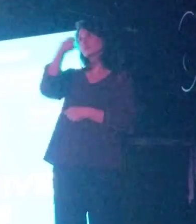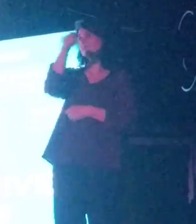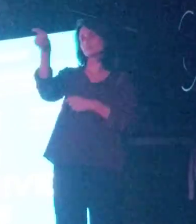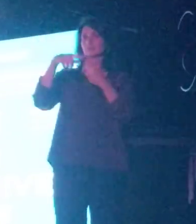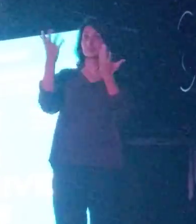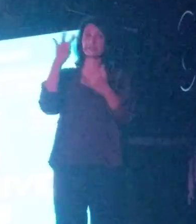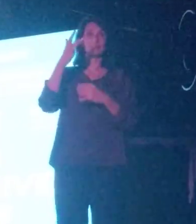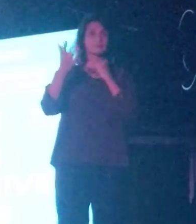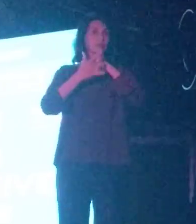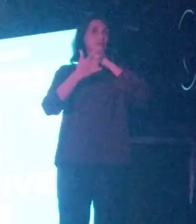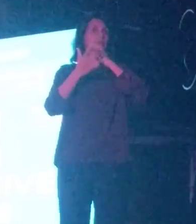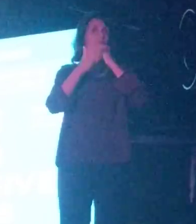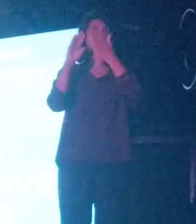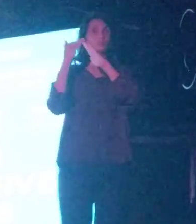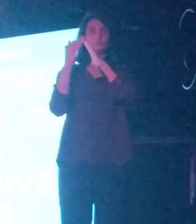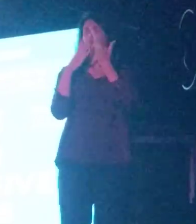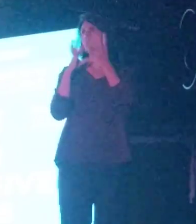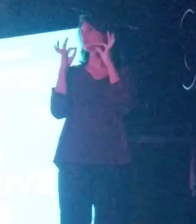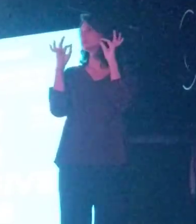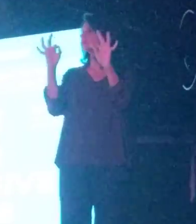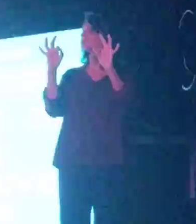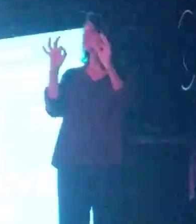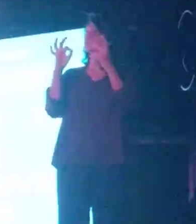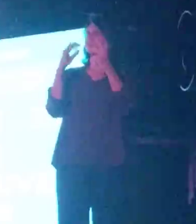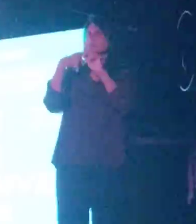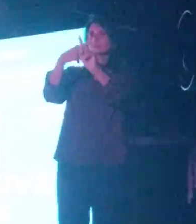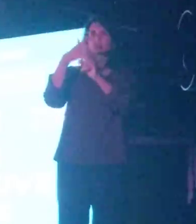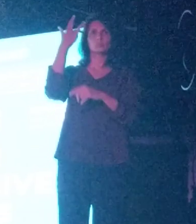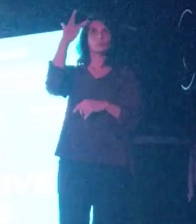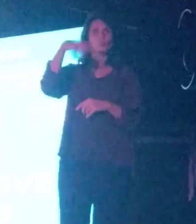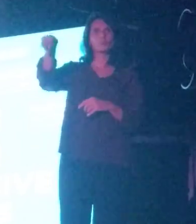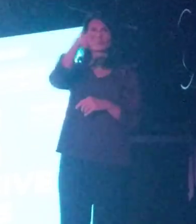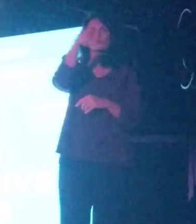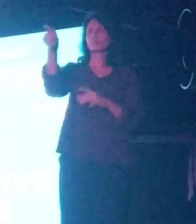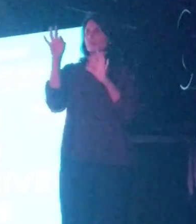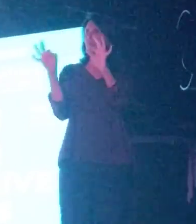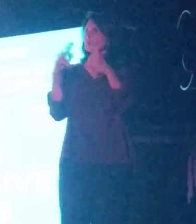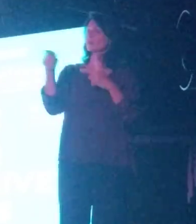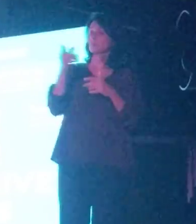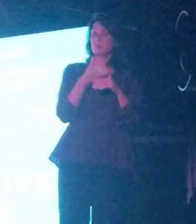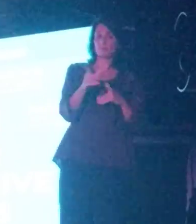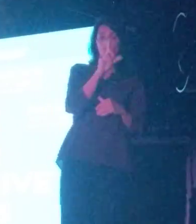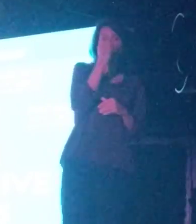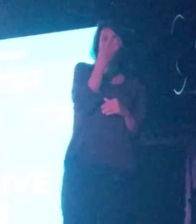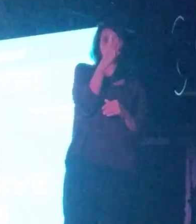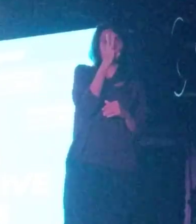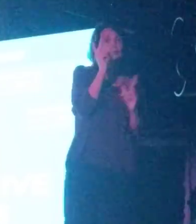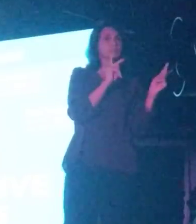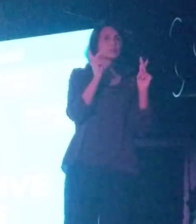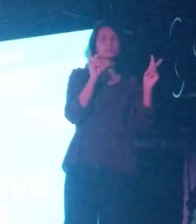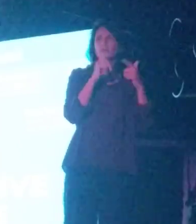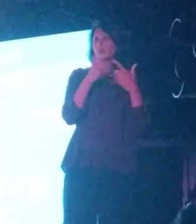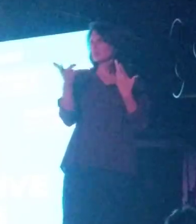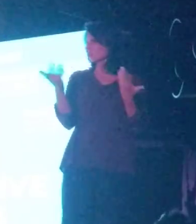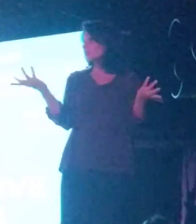lot of people after the election in 2016, looked up and they said, we can do better. We can do